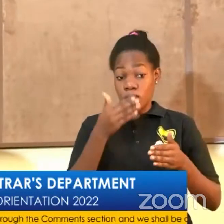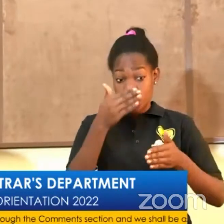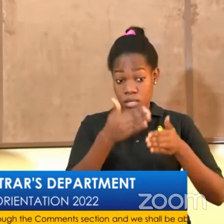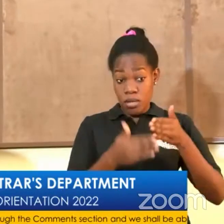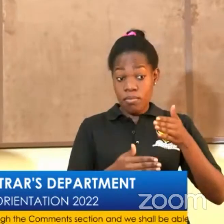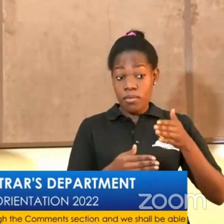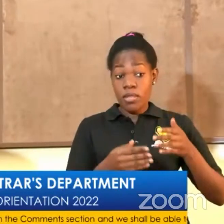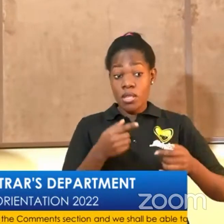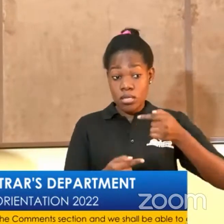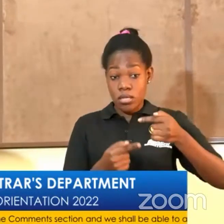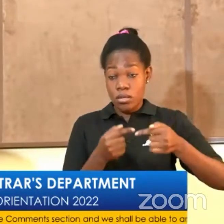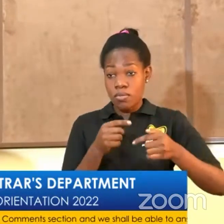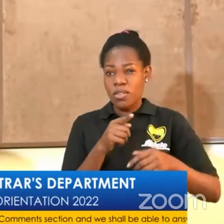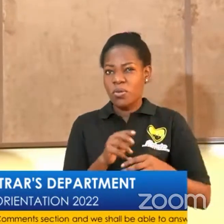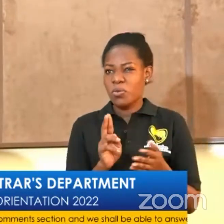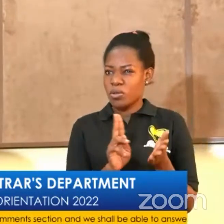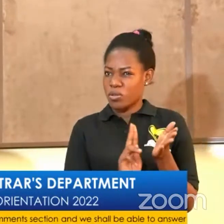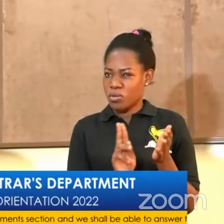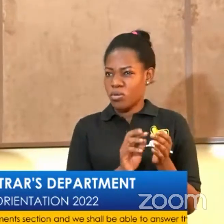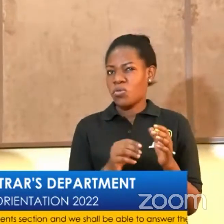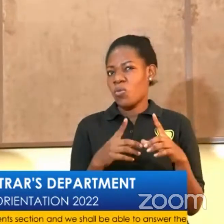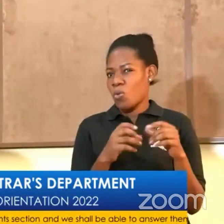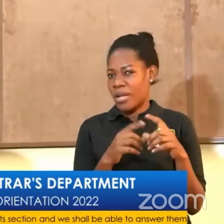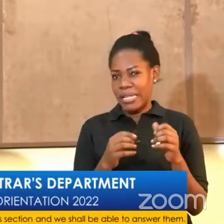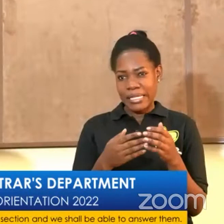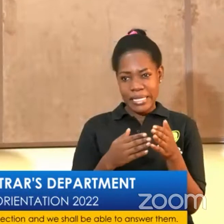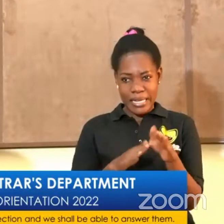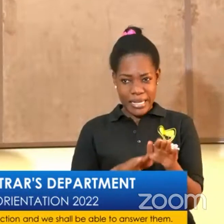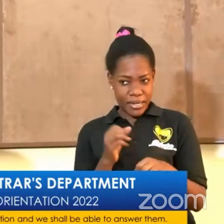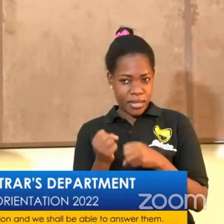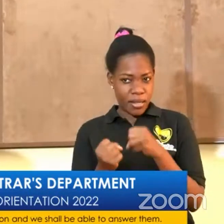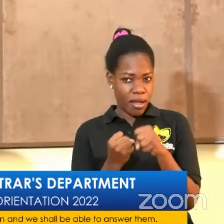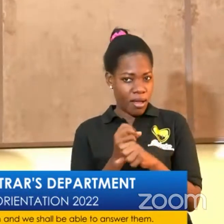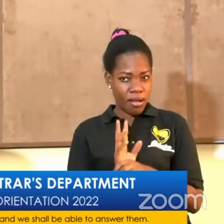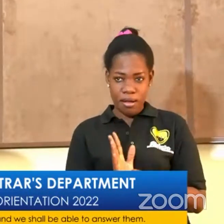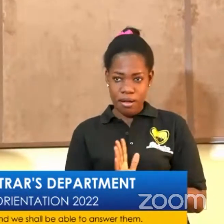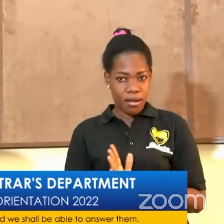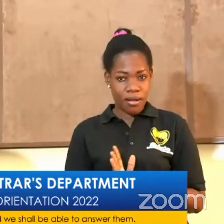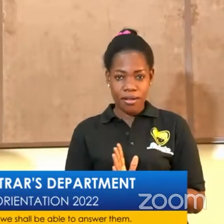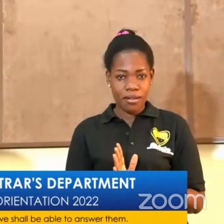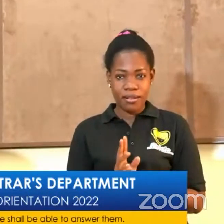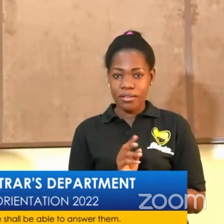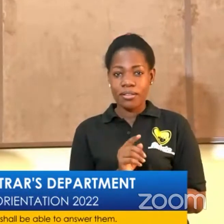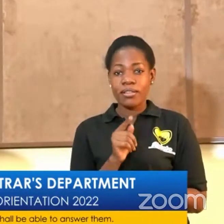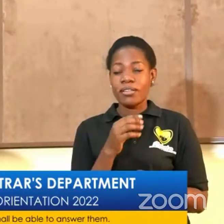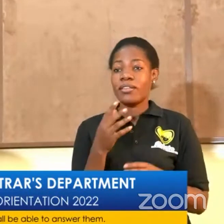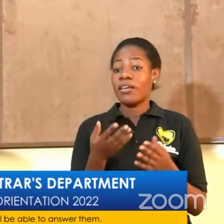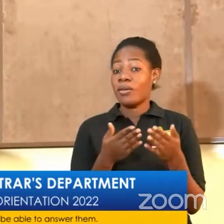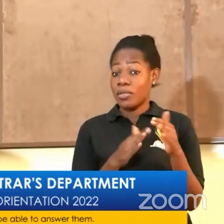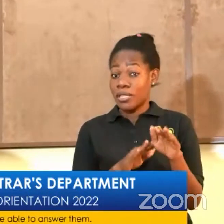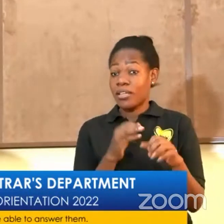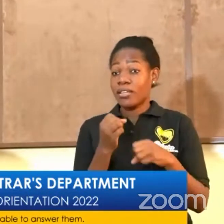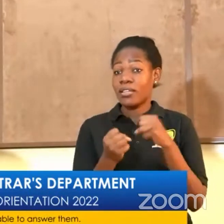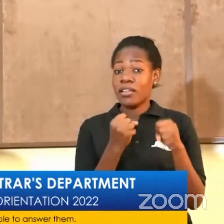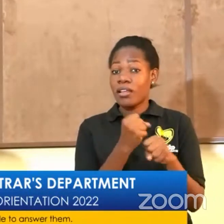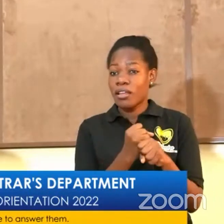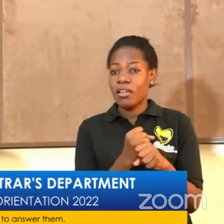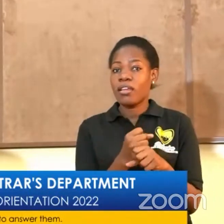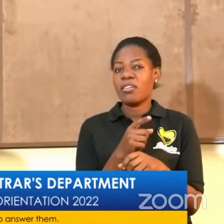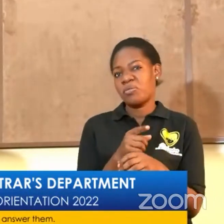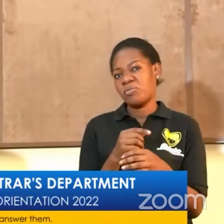system, we don't use the word dead year. We don't. So dead year is used in the term